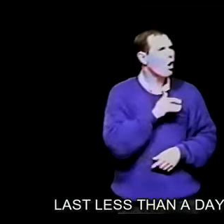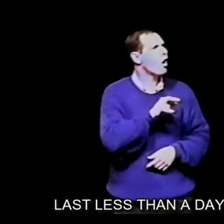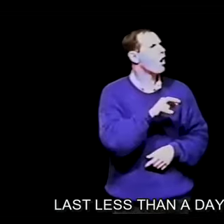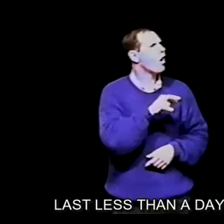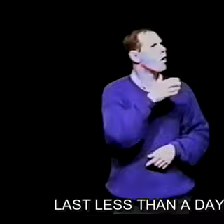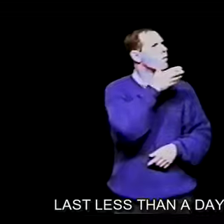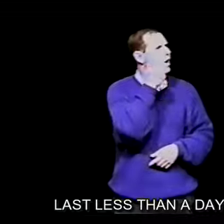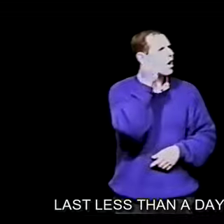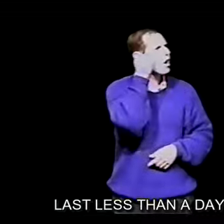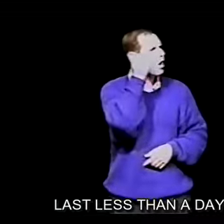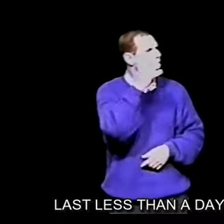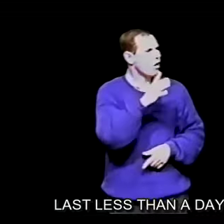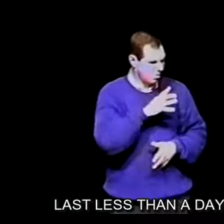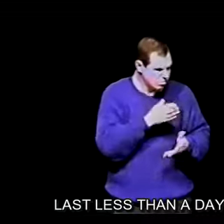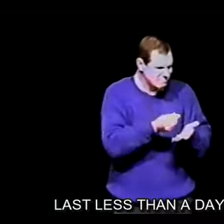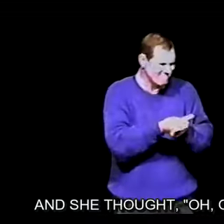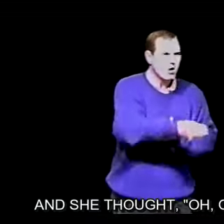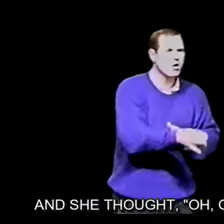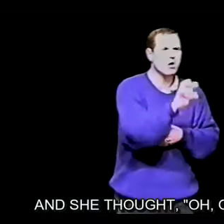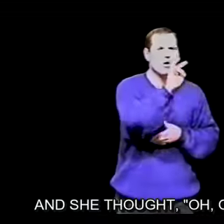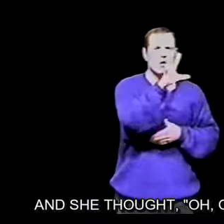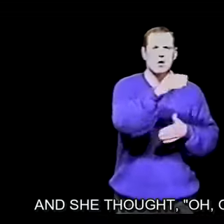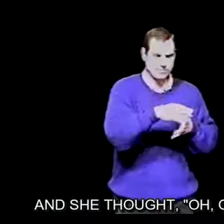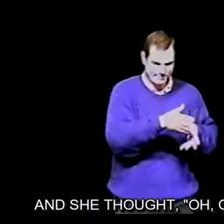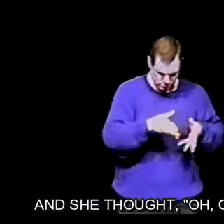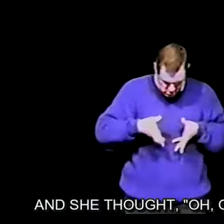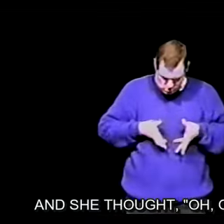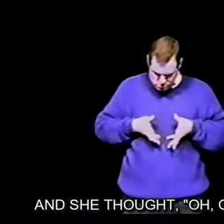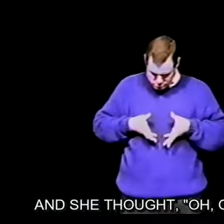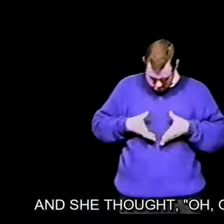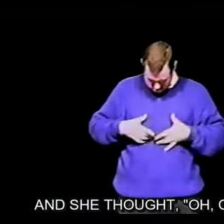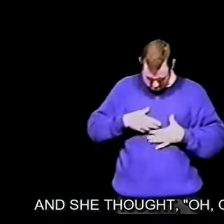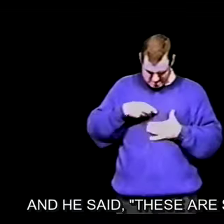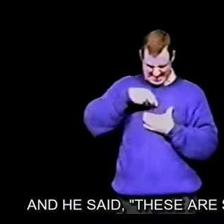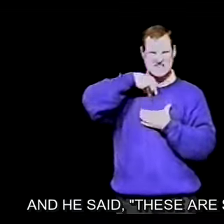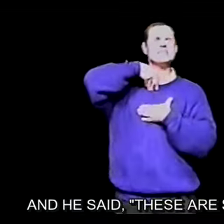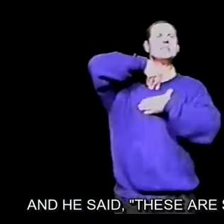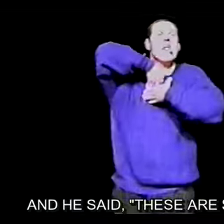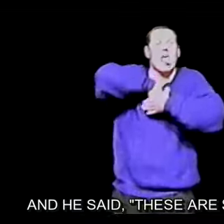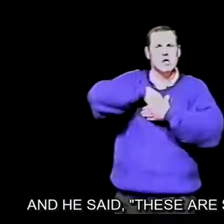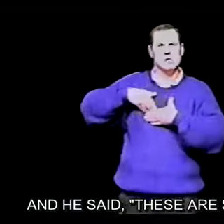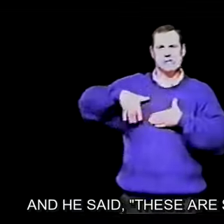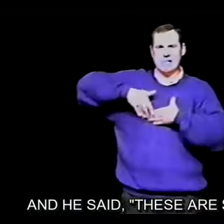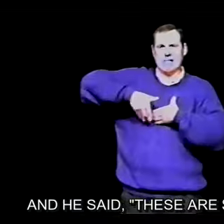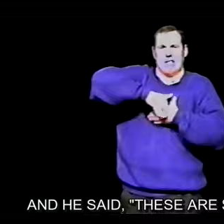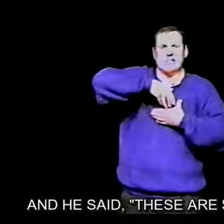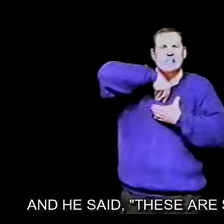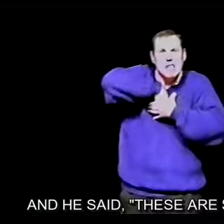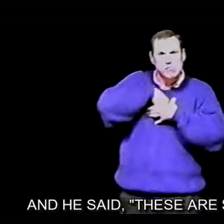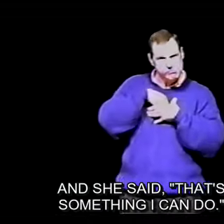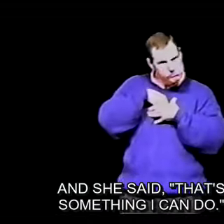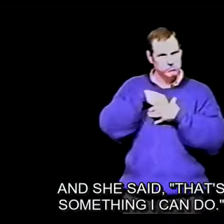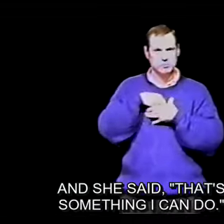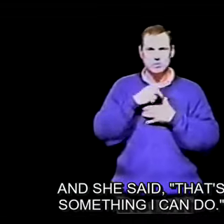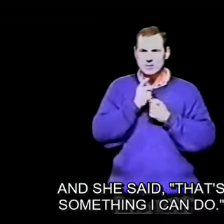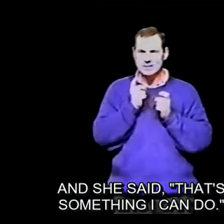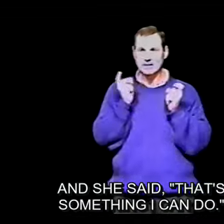she thought, oh, okay. And he said, these are $75. She said, that's something I can do. So she put on